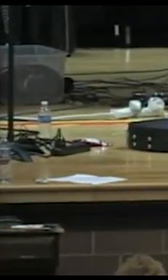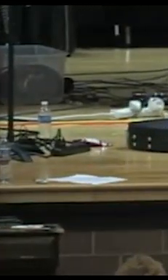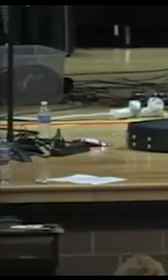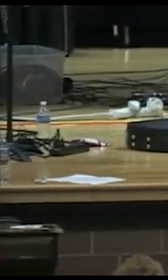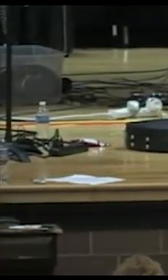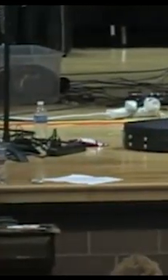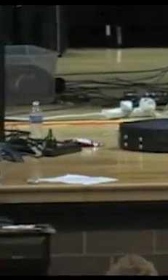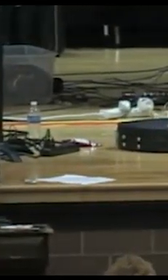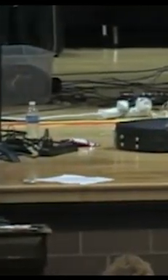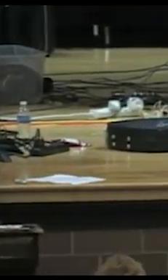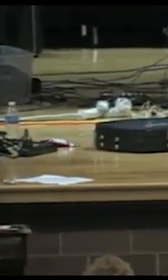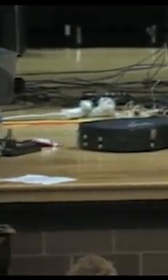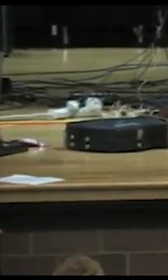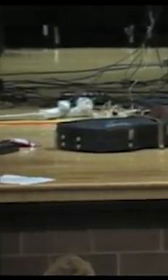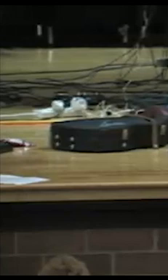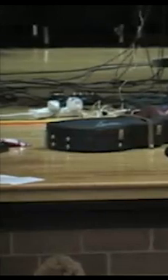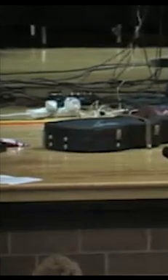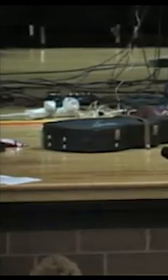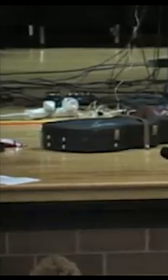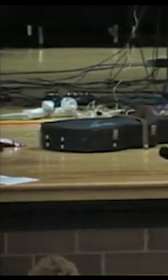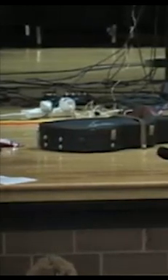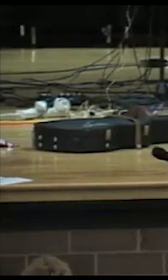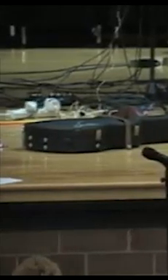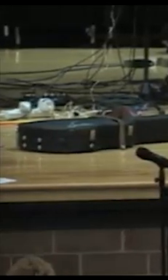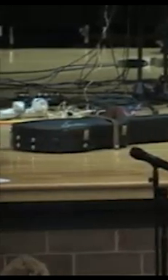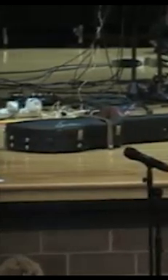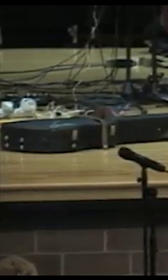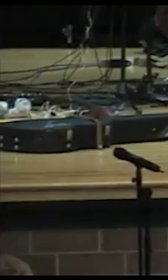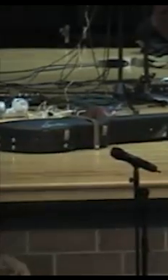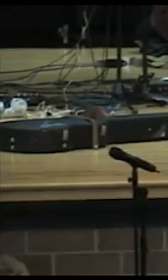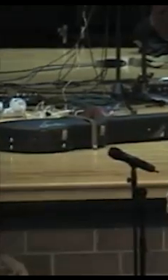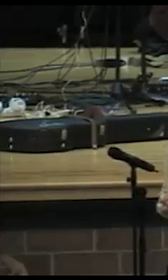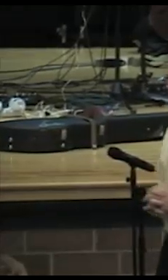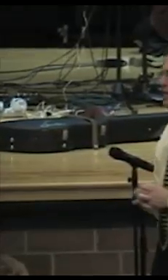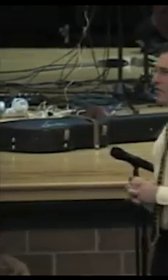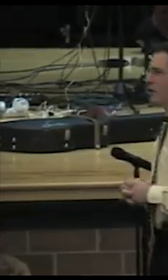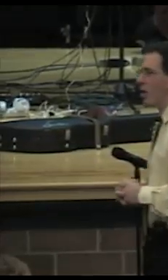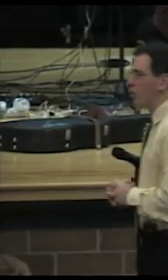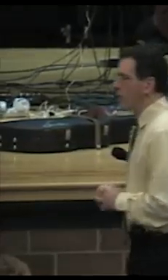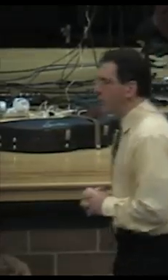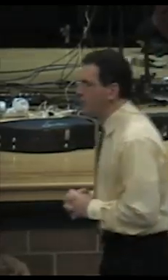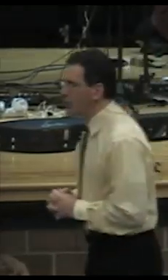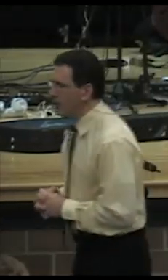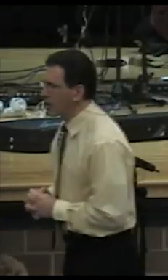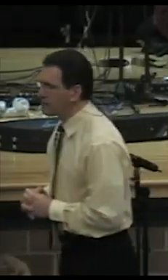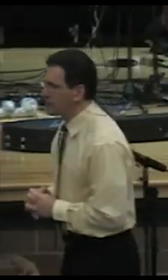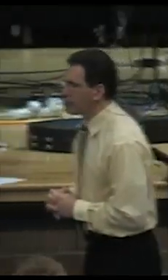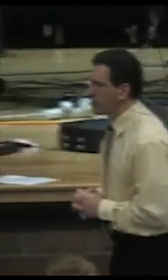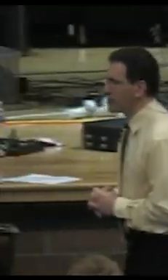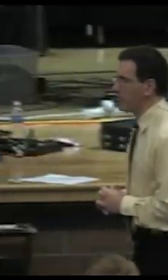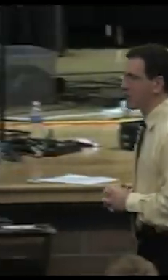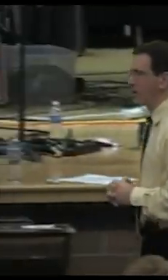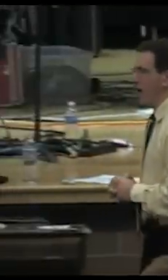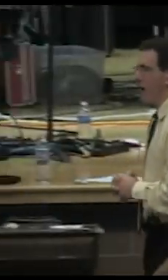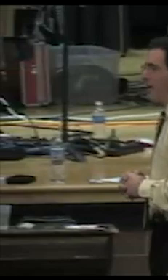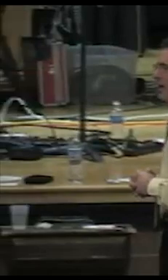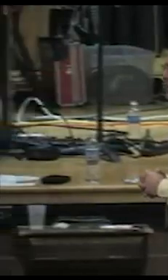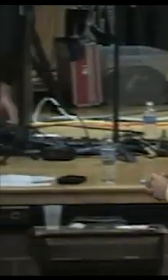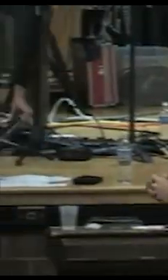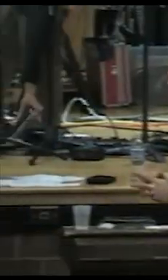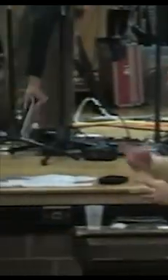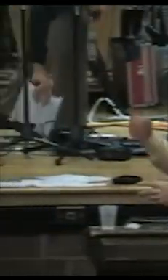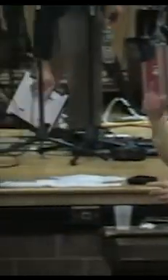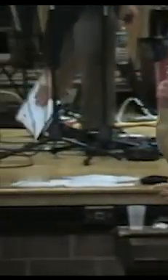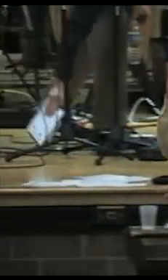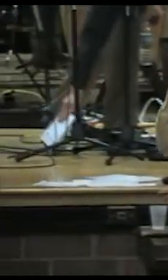I believe that we need to be the heart and the soul of this community. I believe when people look at Victory Assembly of God,